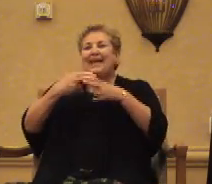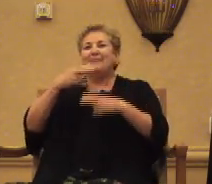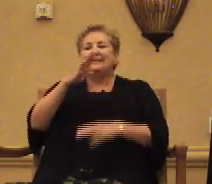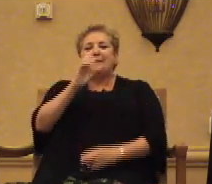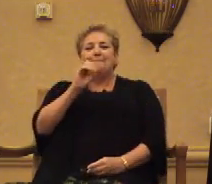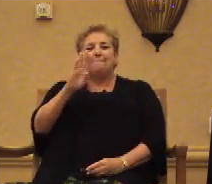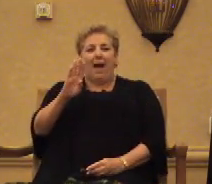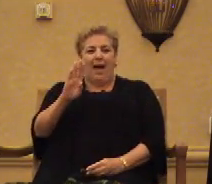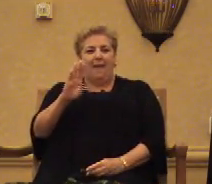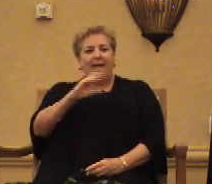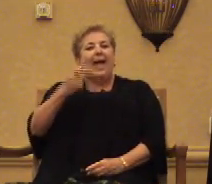an alcoholic.